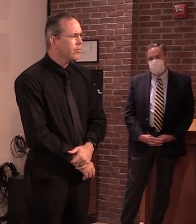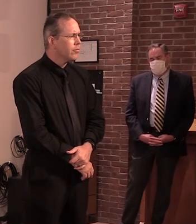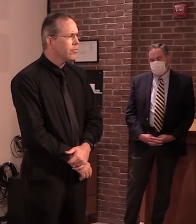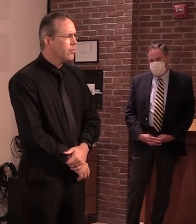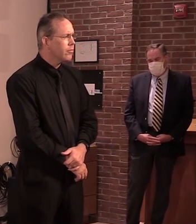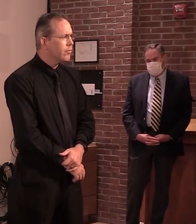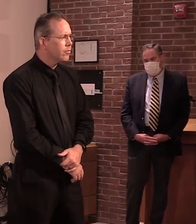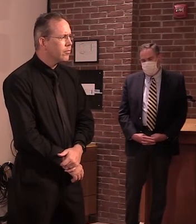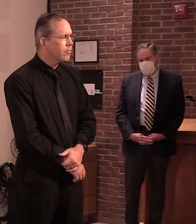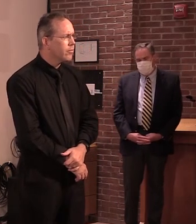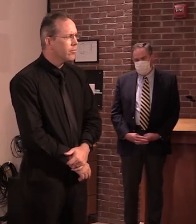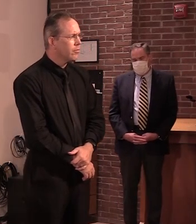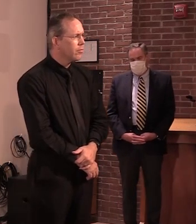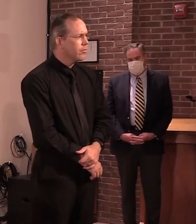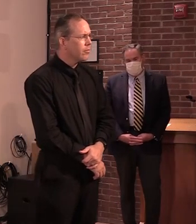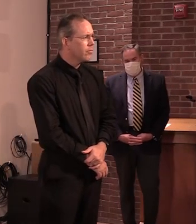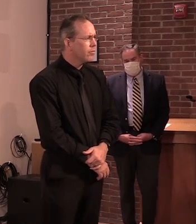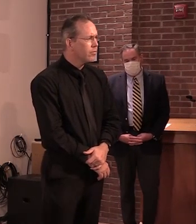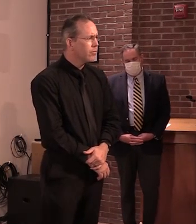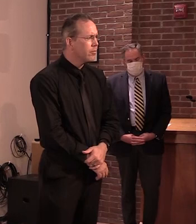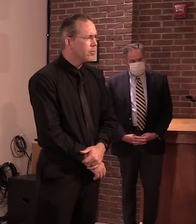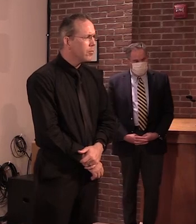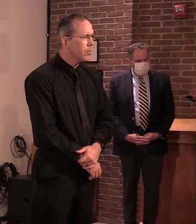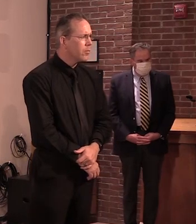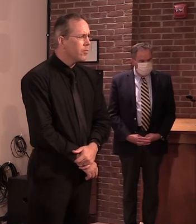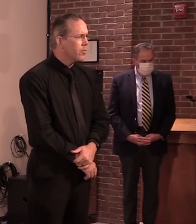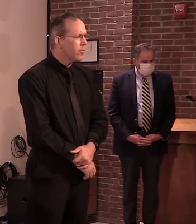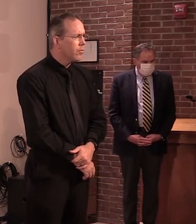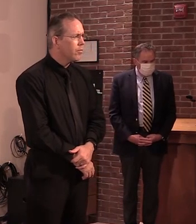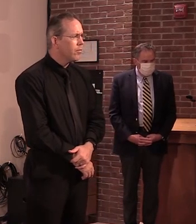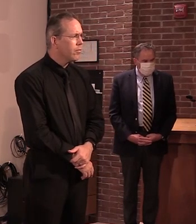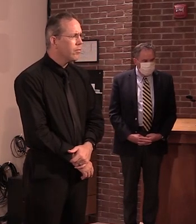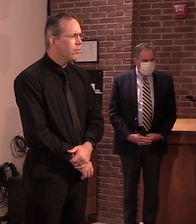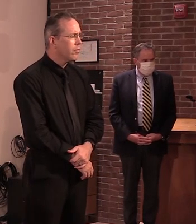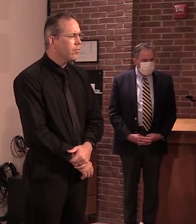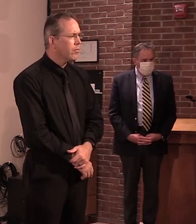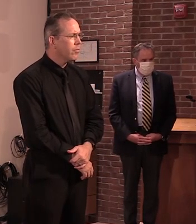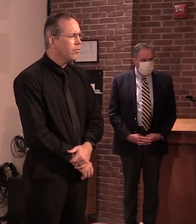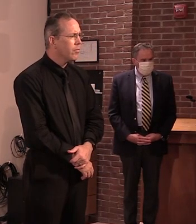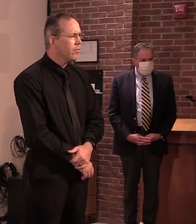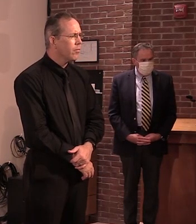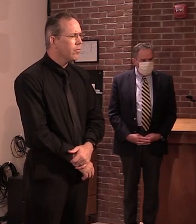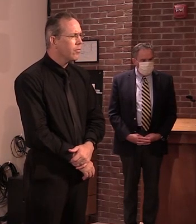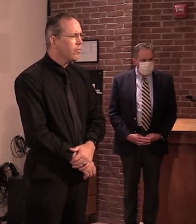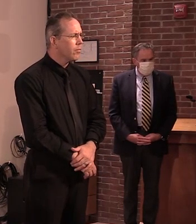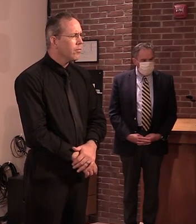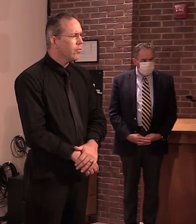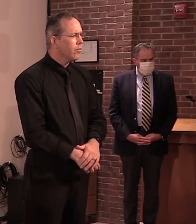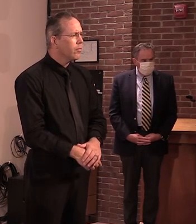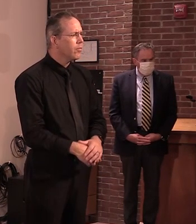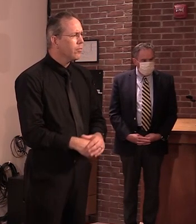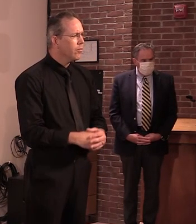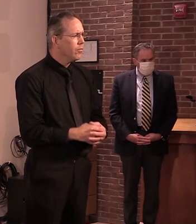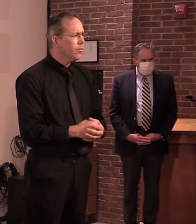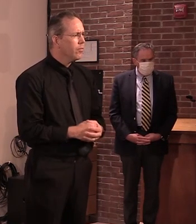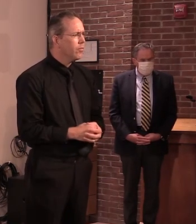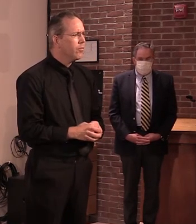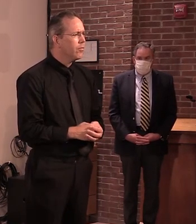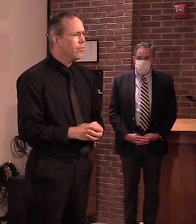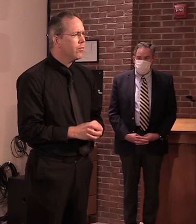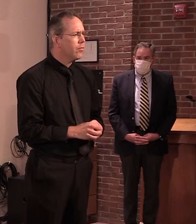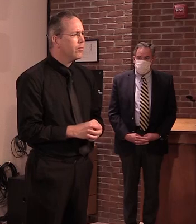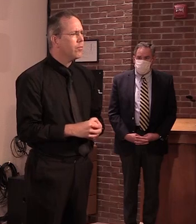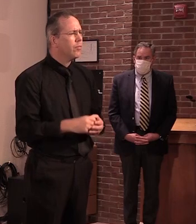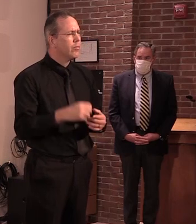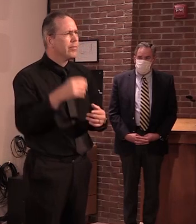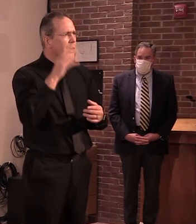the feds, what's the game plan if Vermont doesn't see additional money, or if Vermont doesn't receive flexibility to use money to address this budget hole?